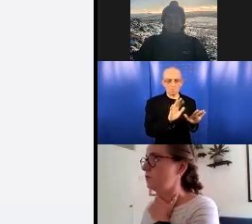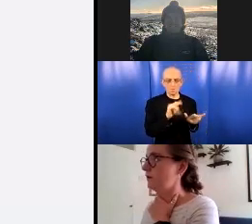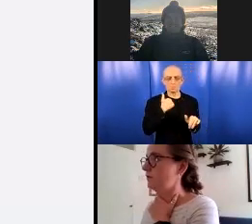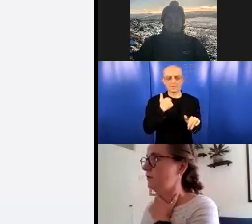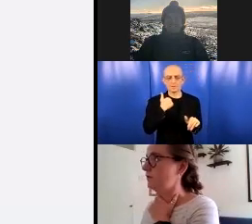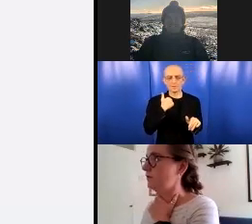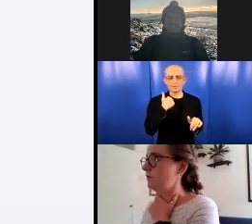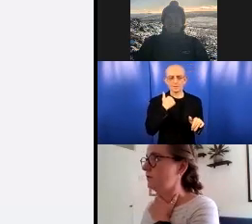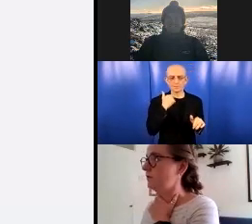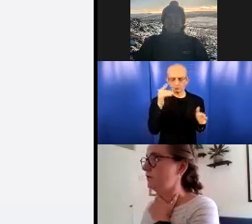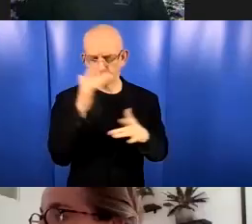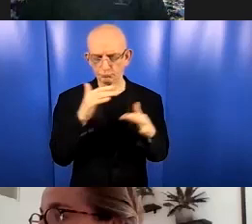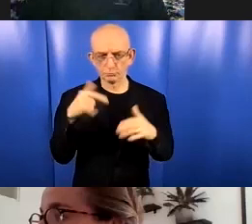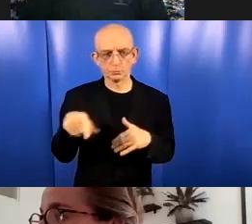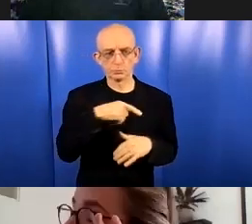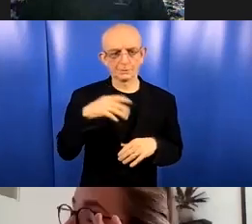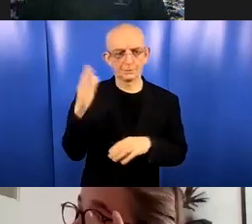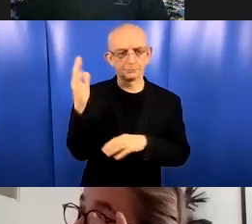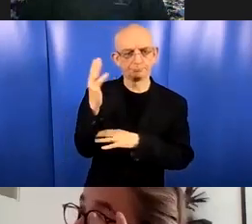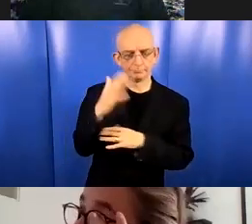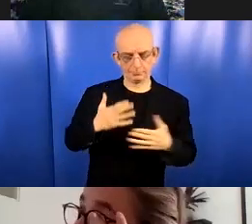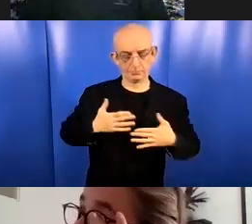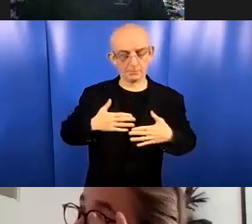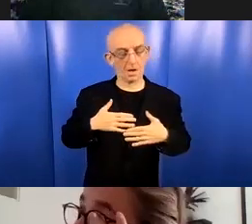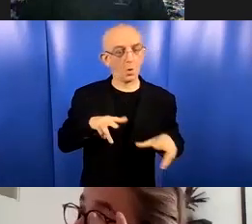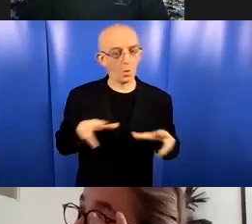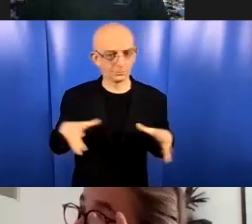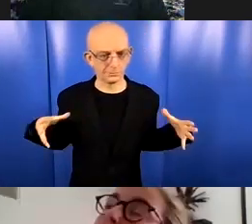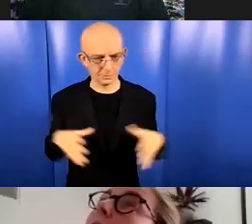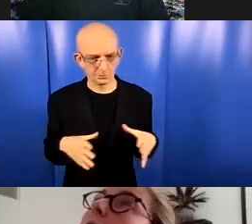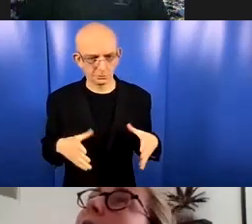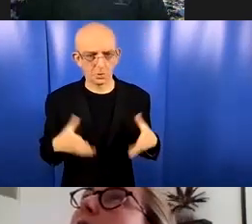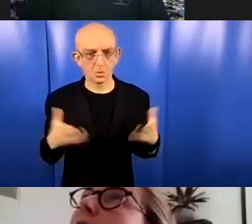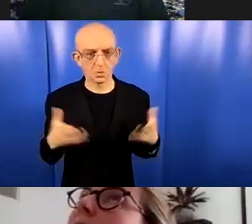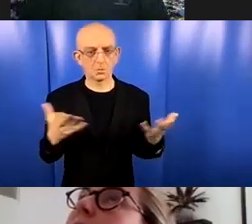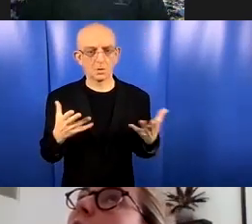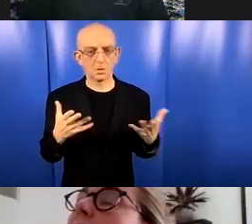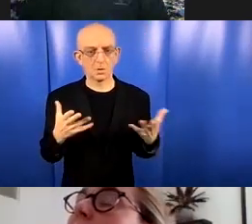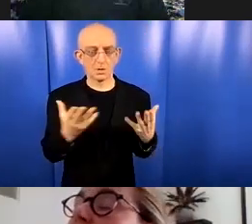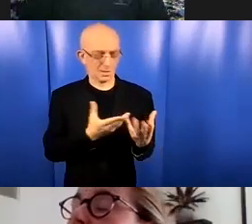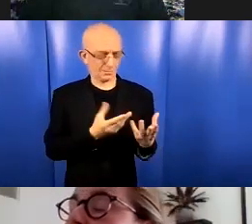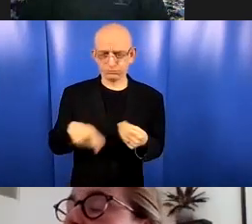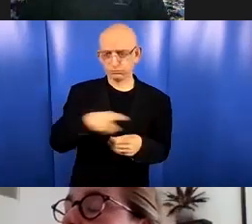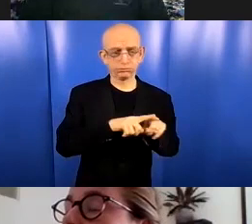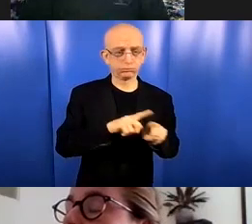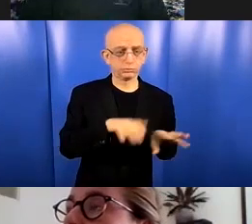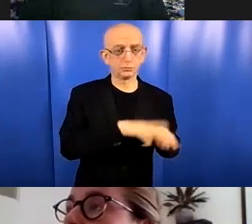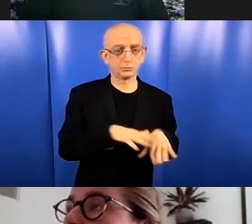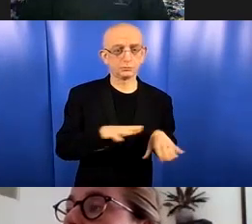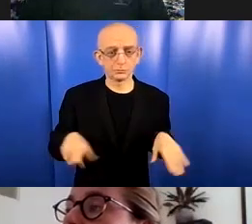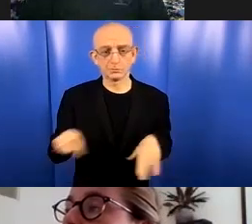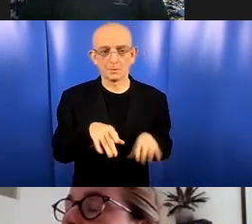is many children will perhaps have had more access